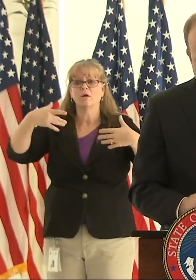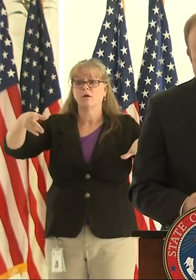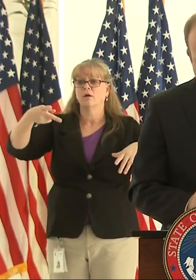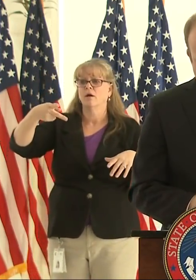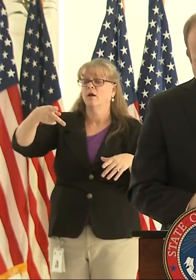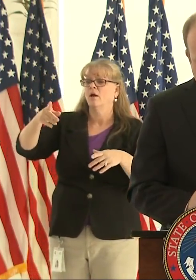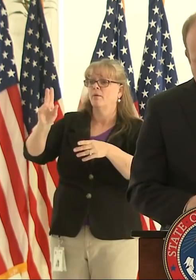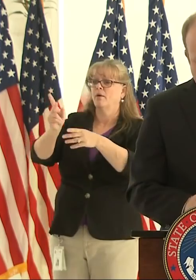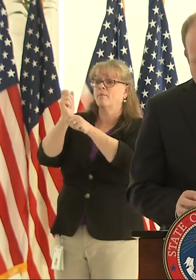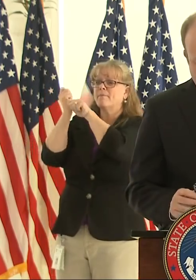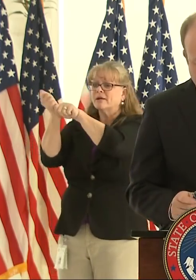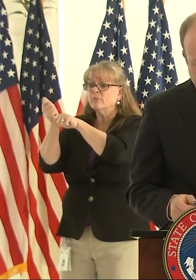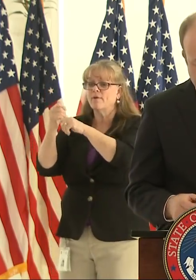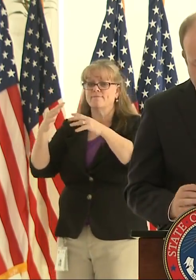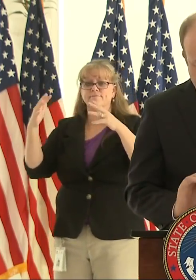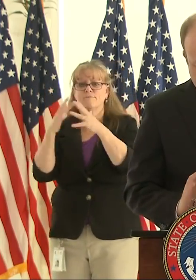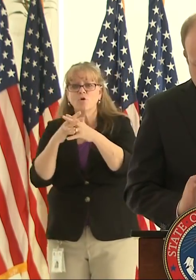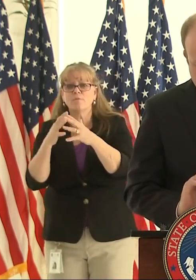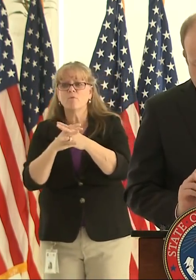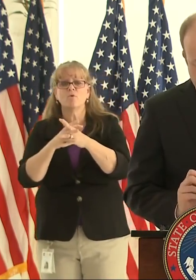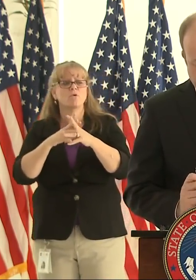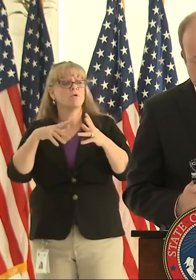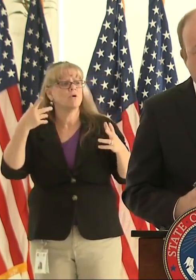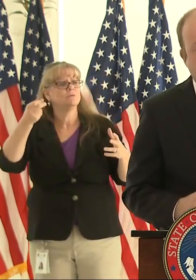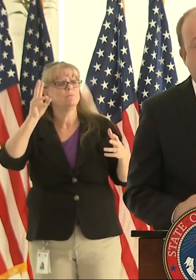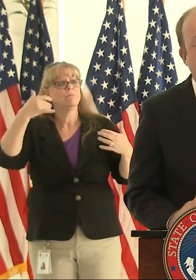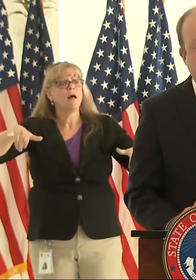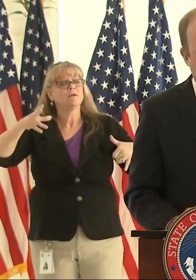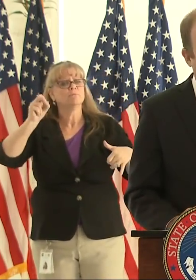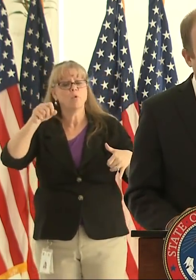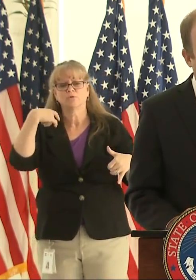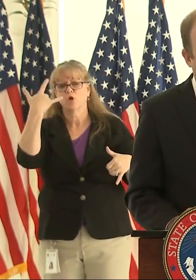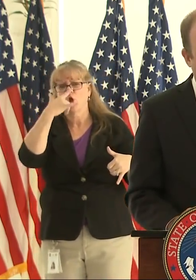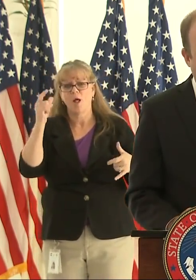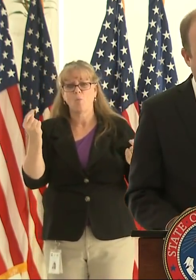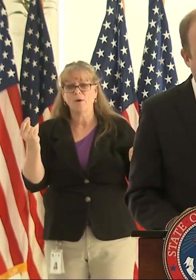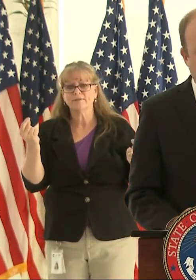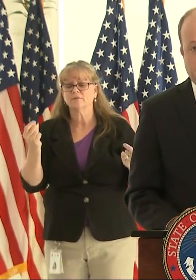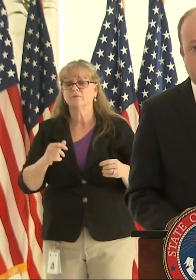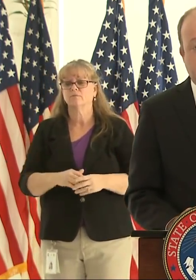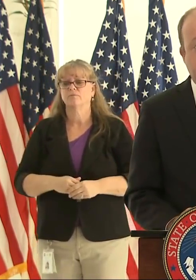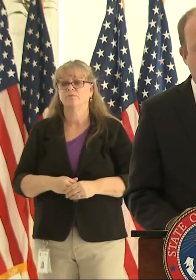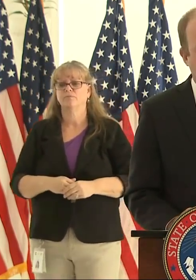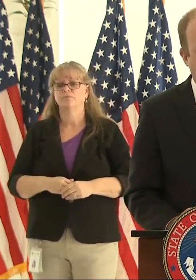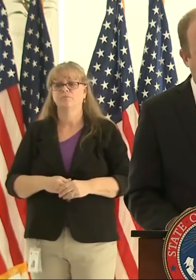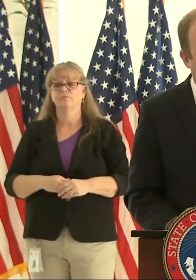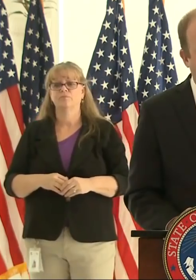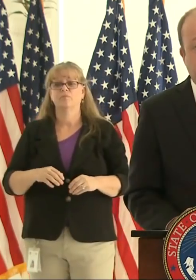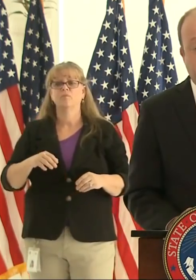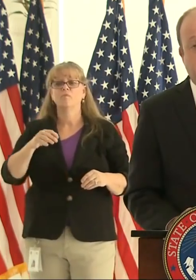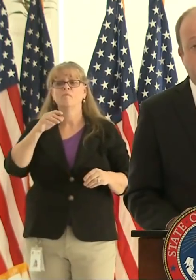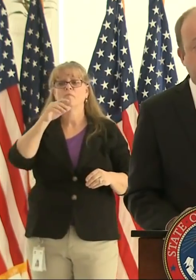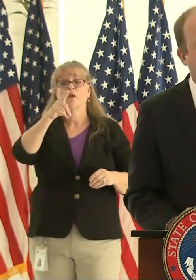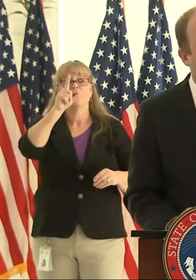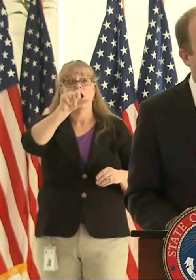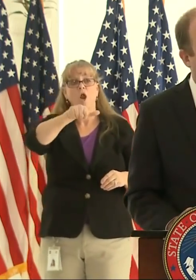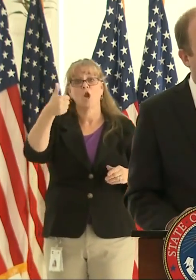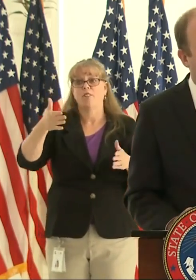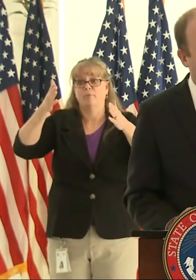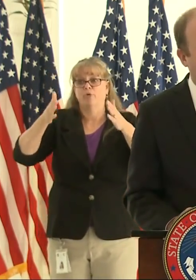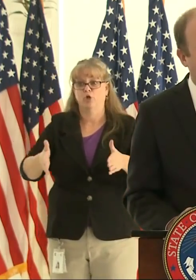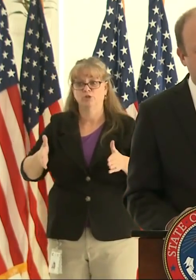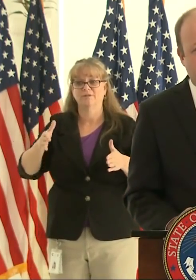Well, we can at least, you can make an old, if you haven't, this one was made by somebody much better than us, but if you have an old Broncos